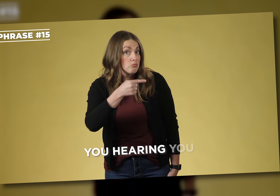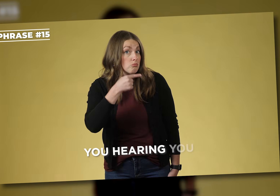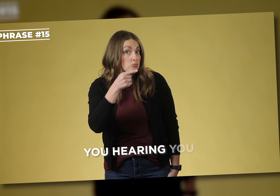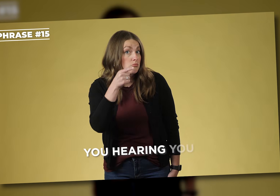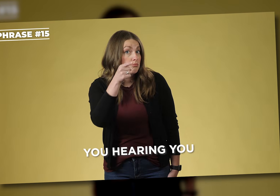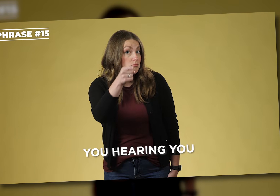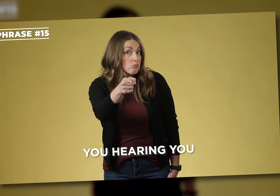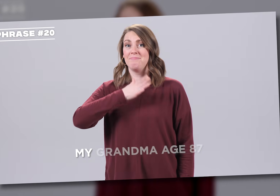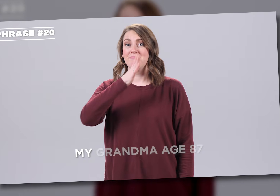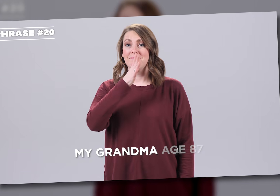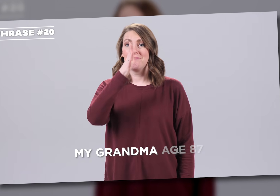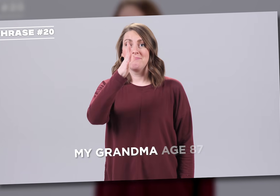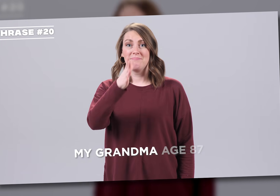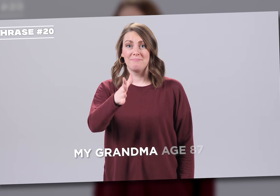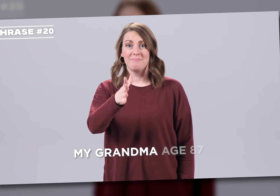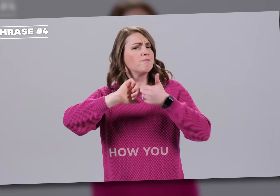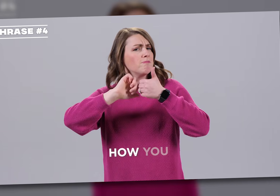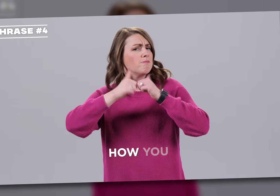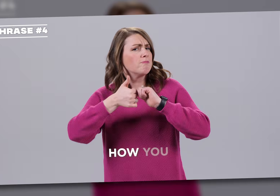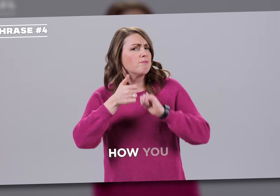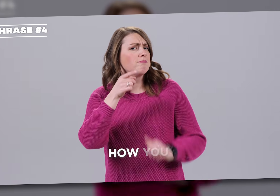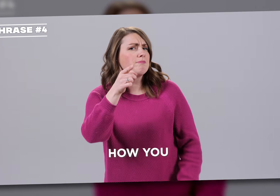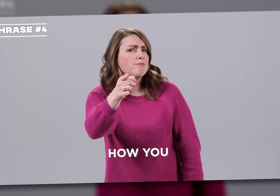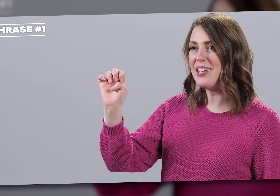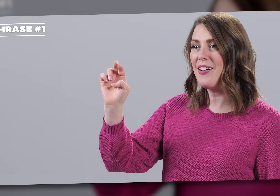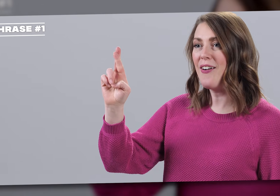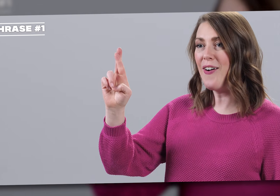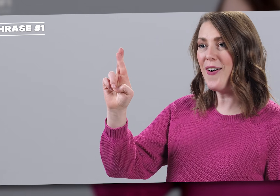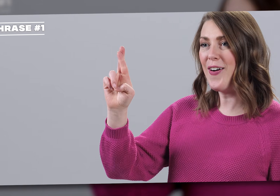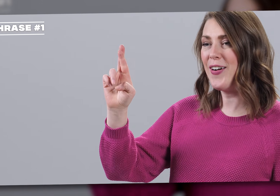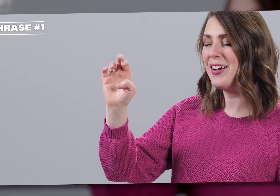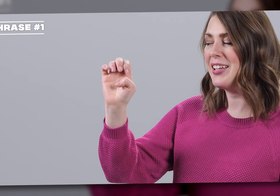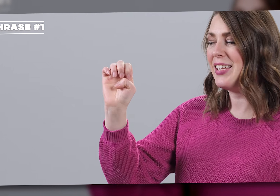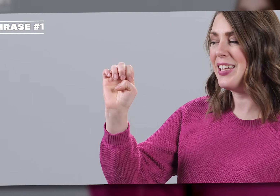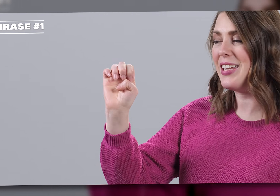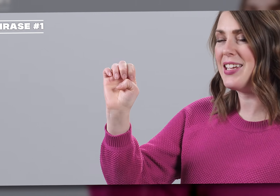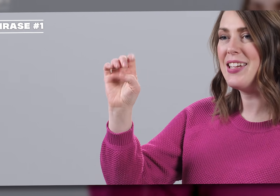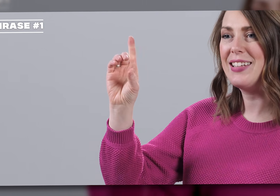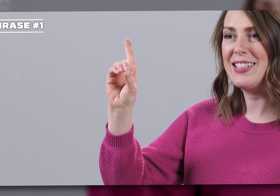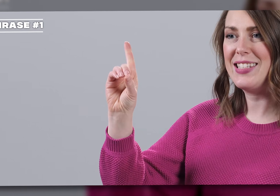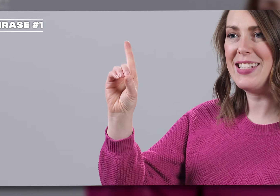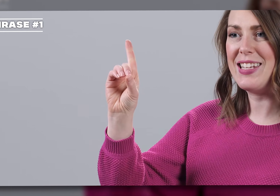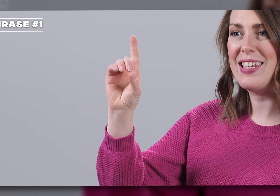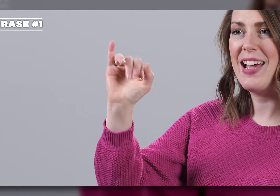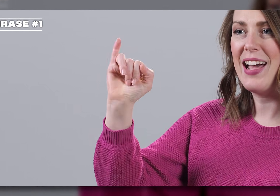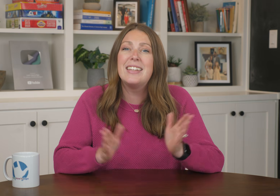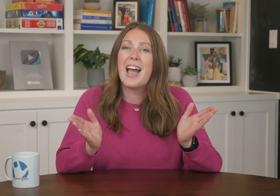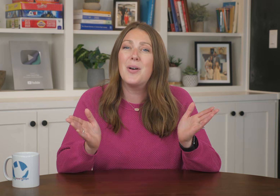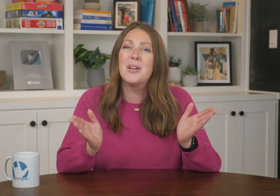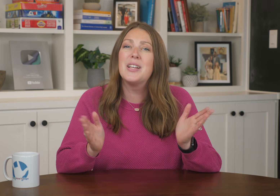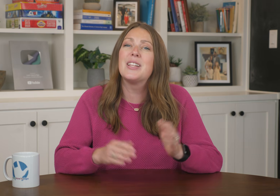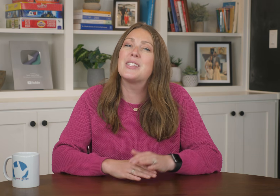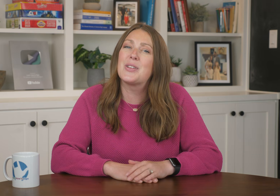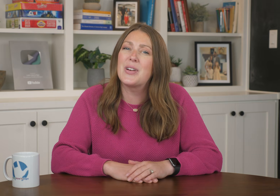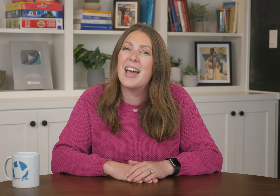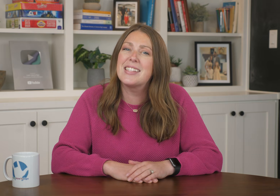like this before. If you can't find the phrase you're looking for, check out our other videos listed in the description. Now, let's learn how to